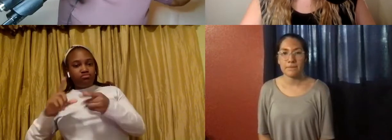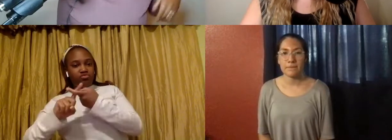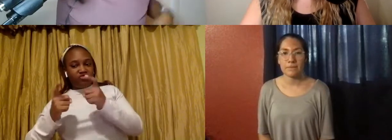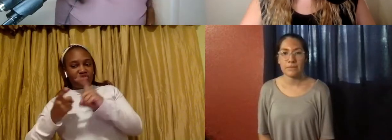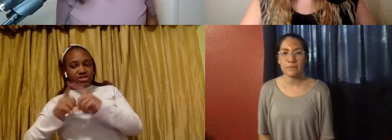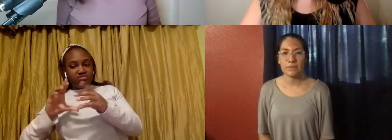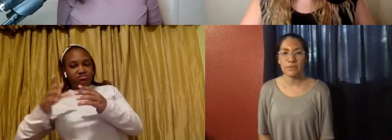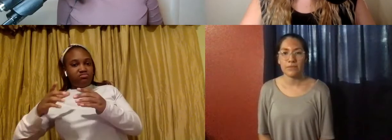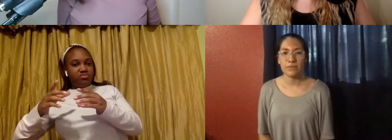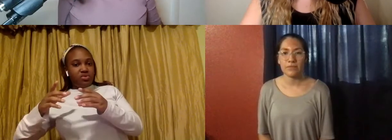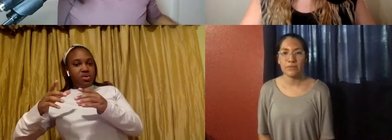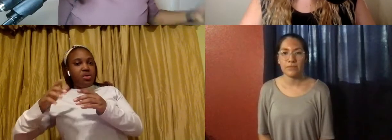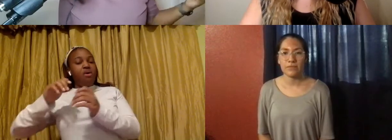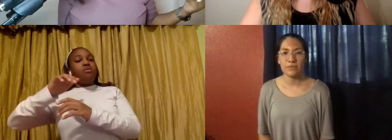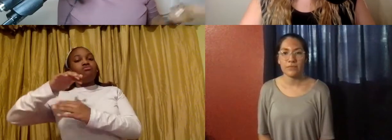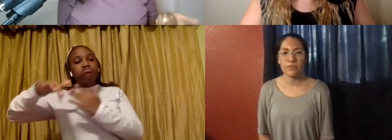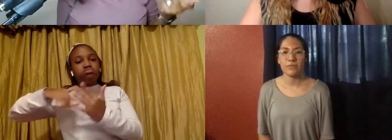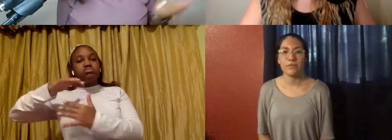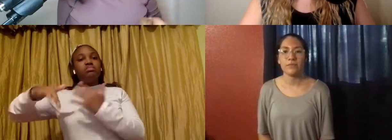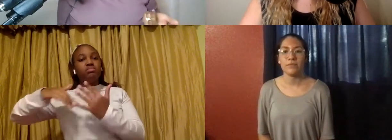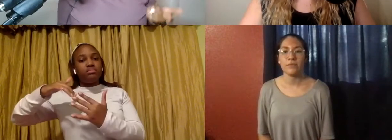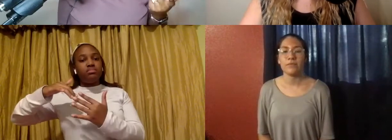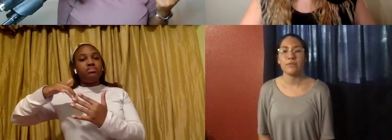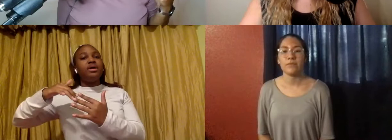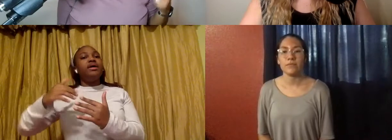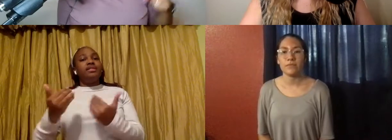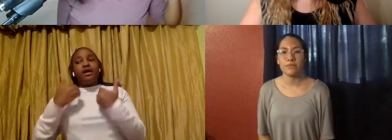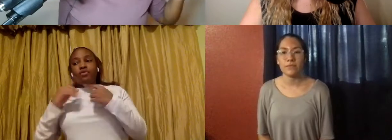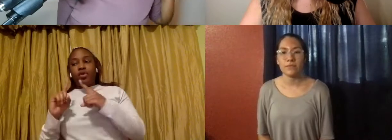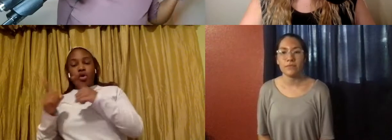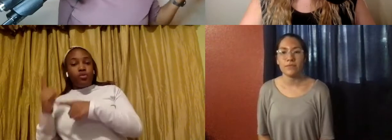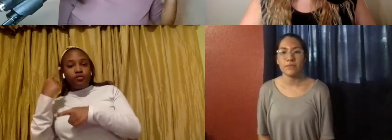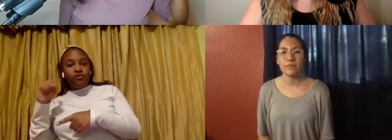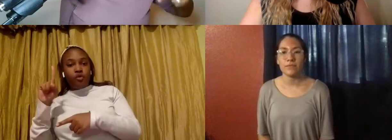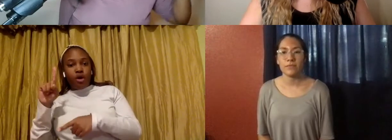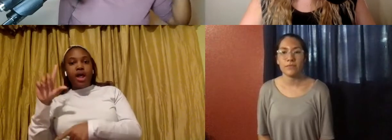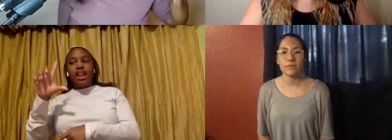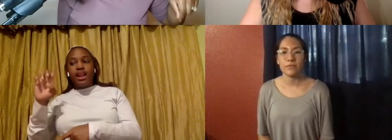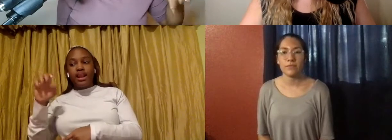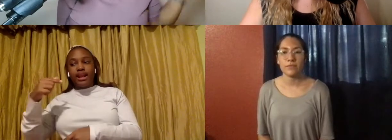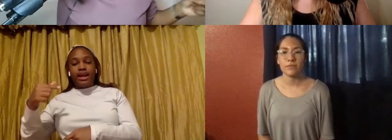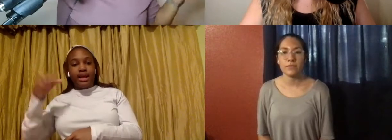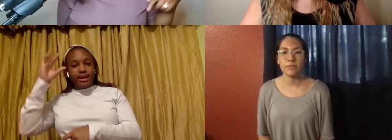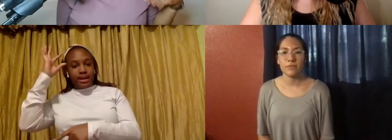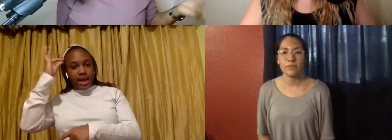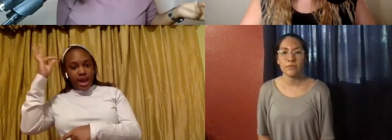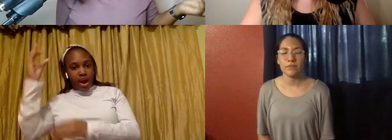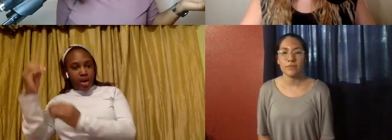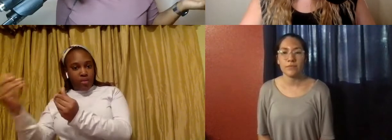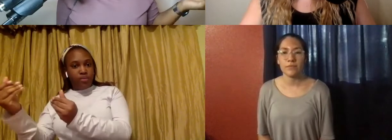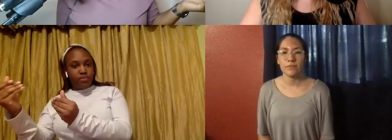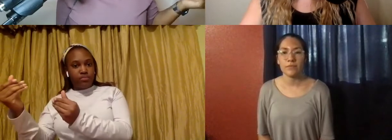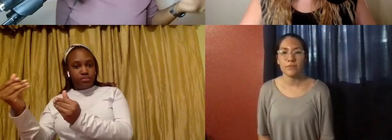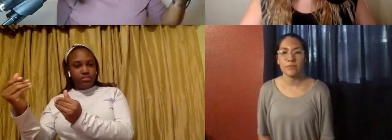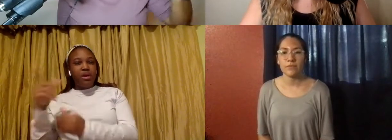friends, yeah, that have gone for leg hair removal, like, specifically for legs because they wear shorts so